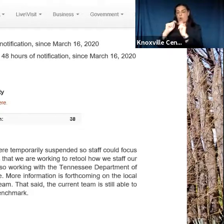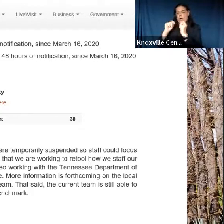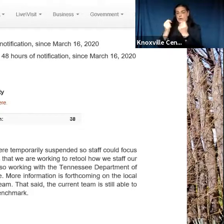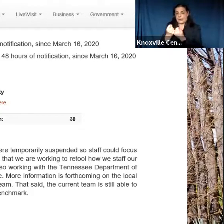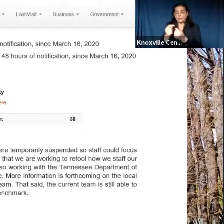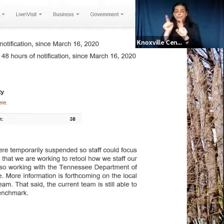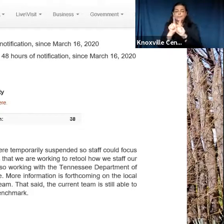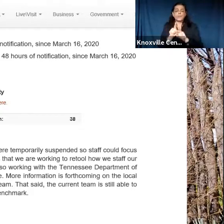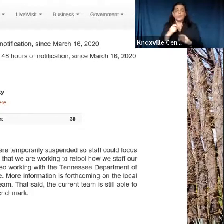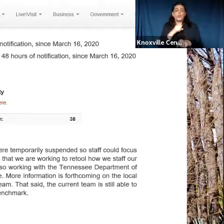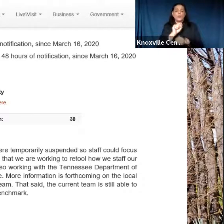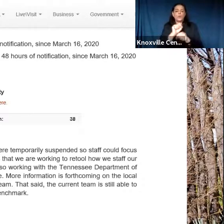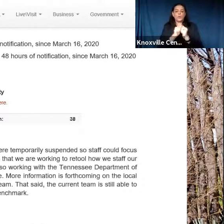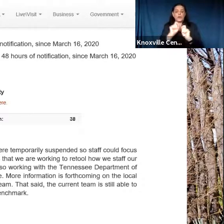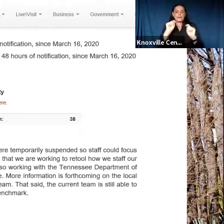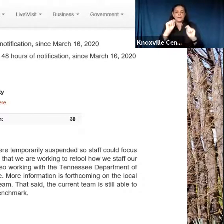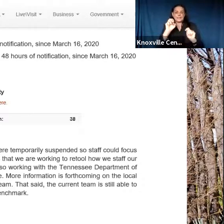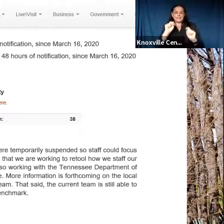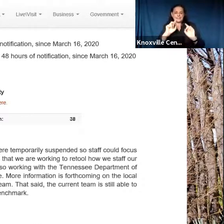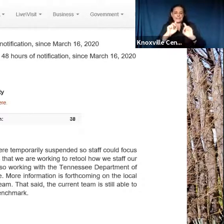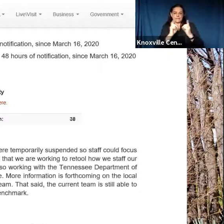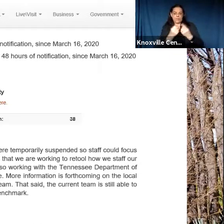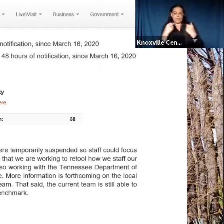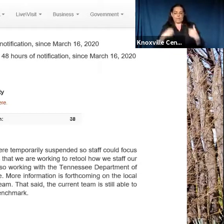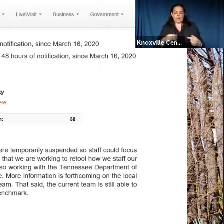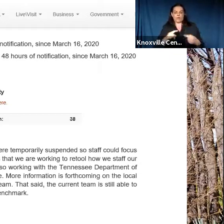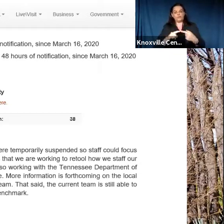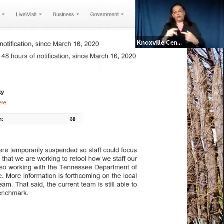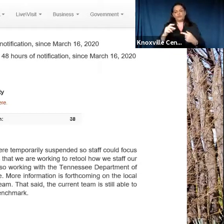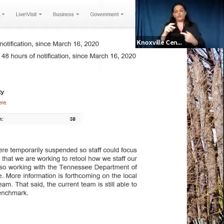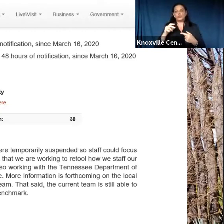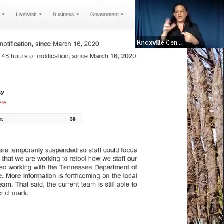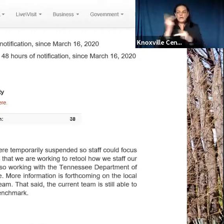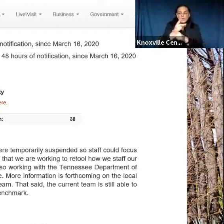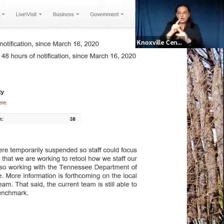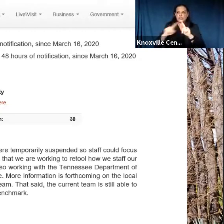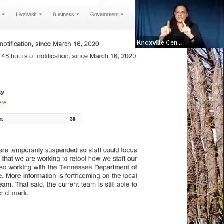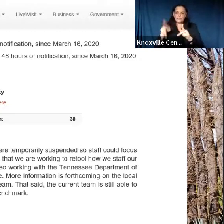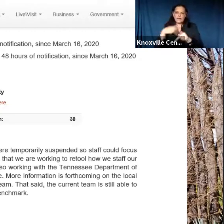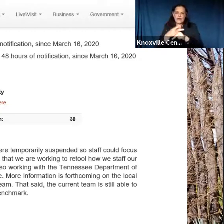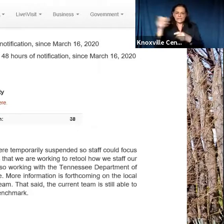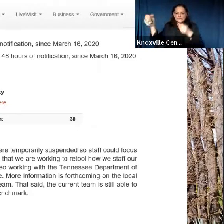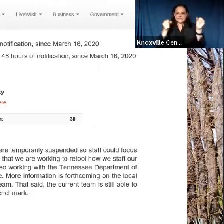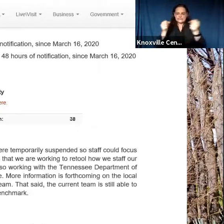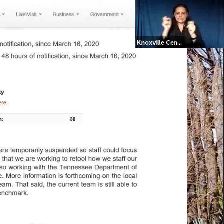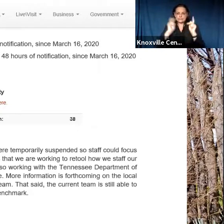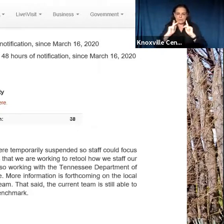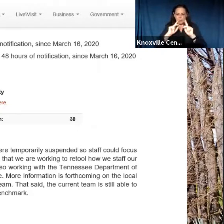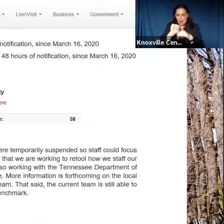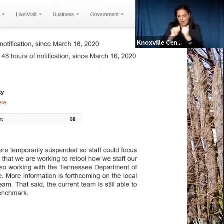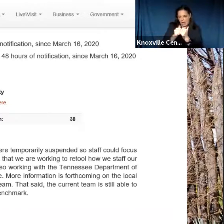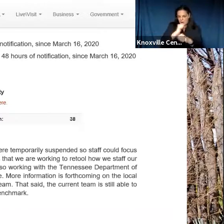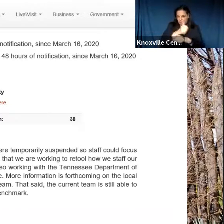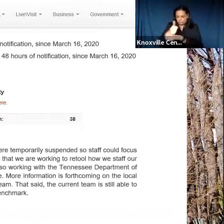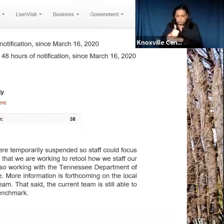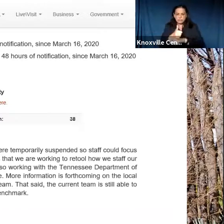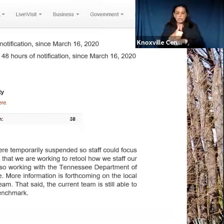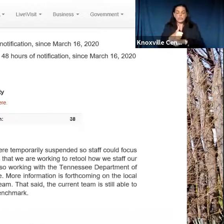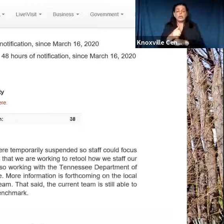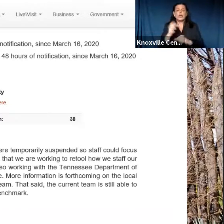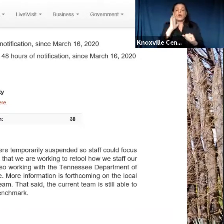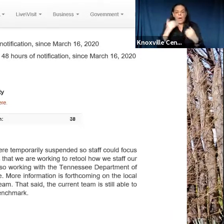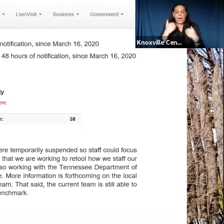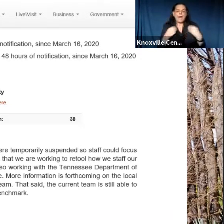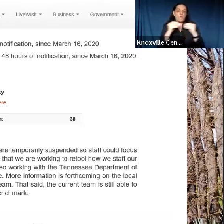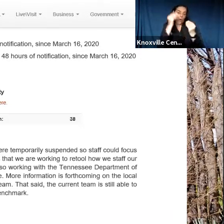Tennessee Department of Health on staffing alternatives to provide services for the response. More information is forthcoming on the local contact